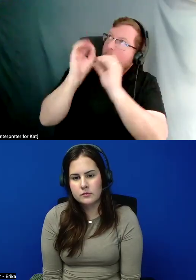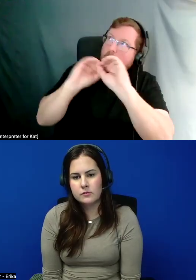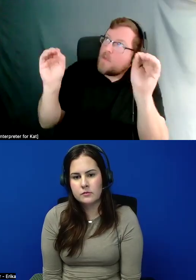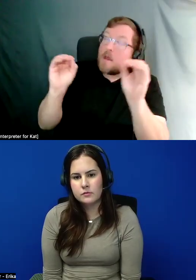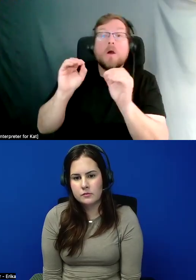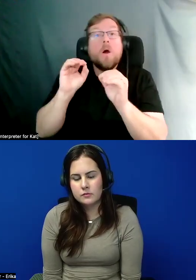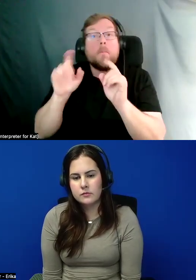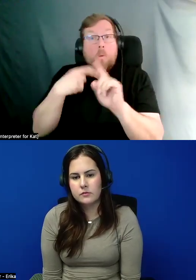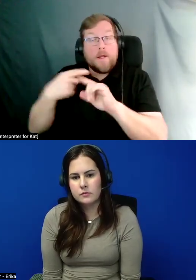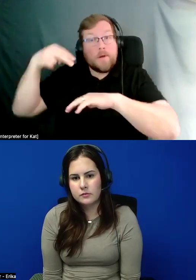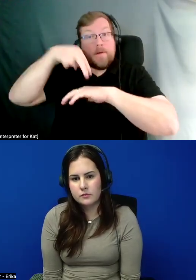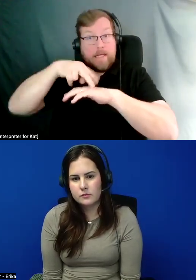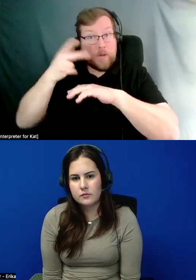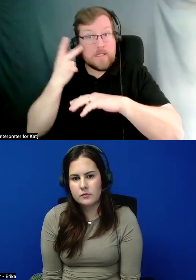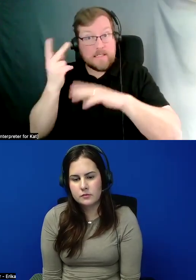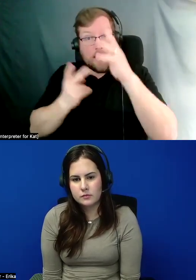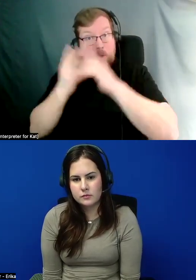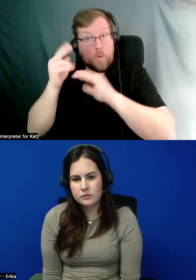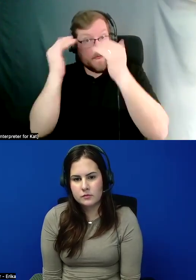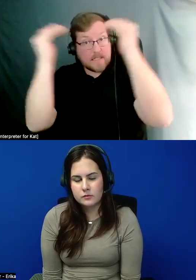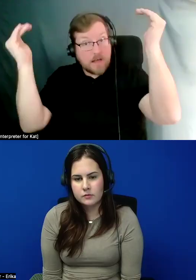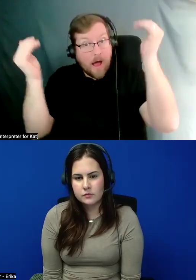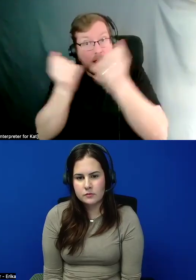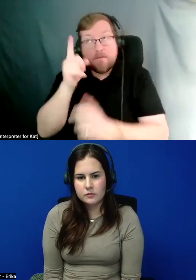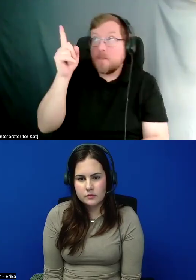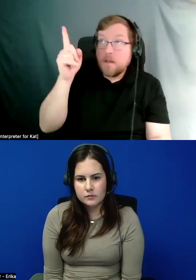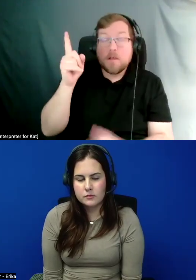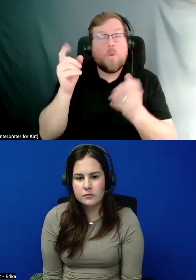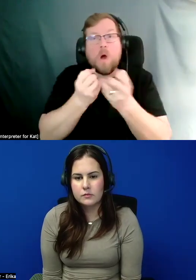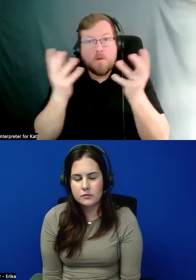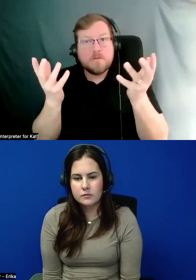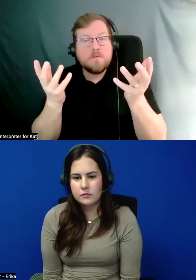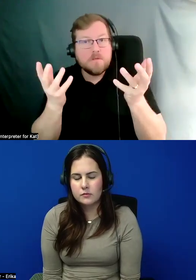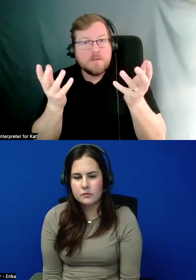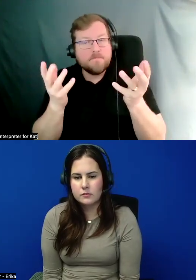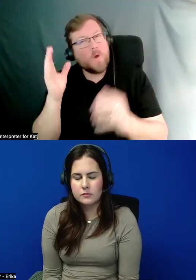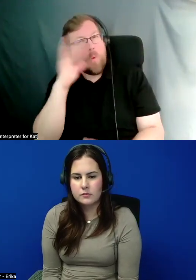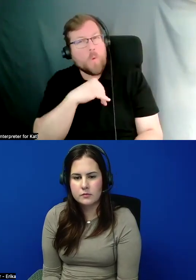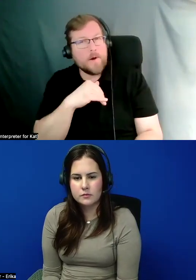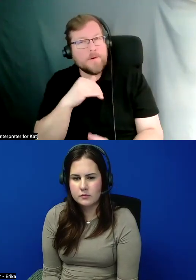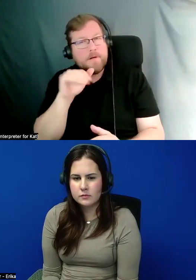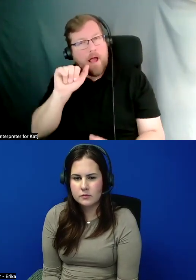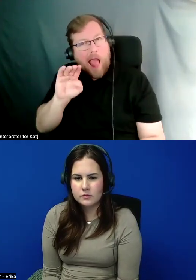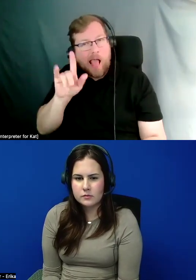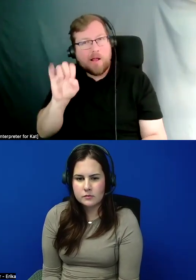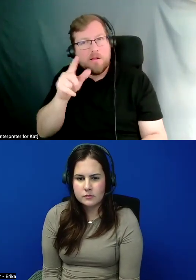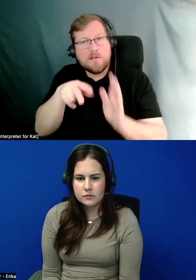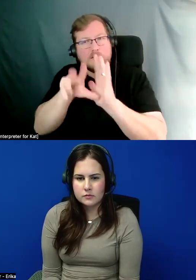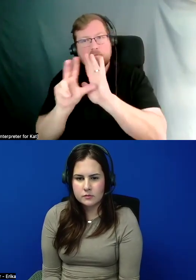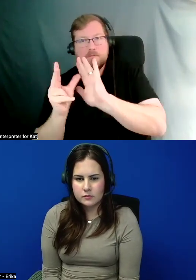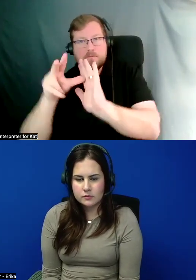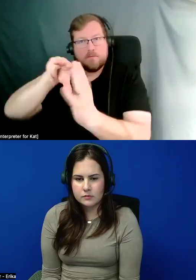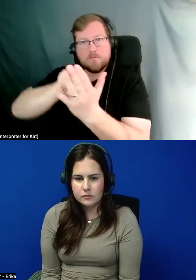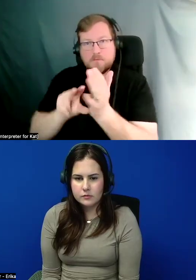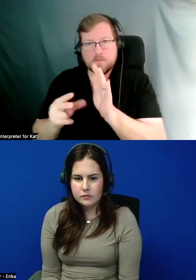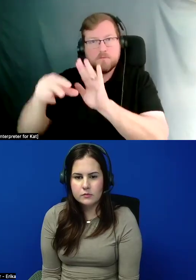sky or above the tree. So yeah, that would be a little bit of a weird or challenging angle to film this